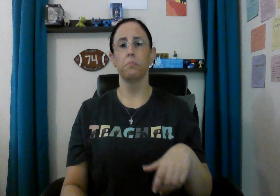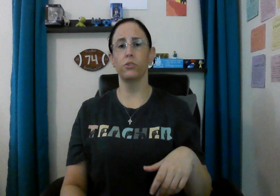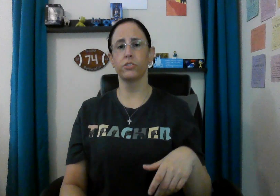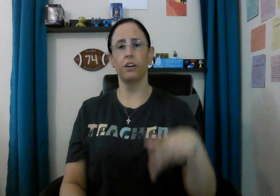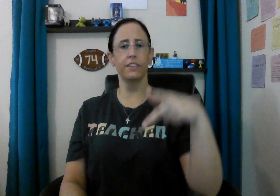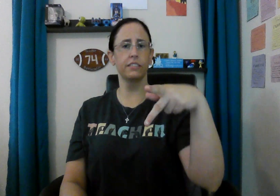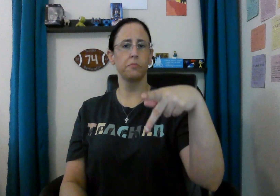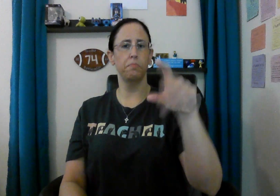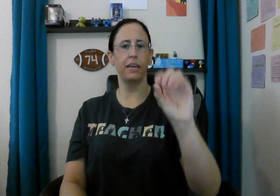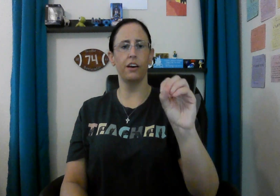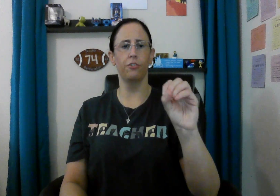Post office, PO.